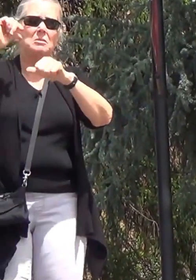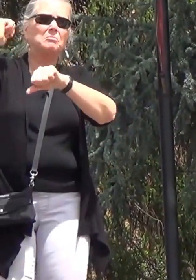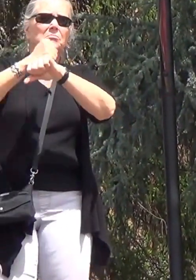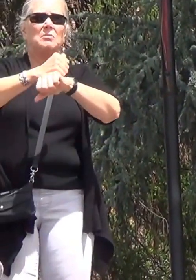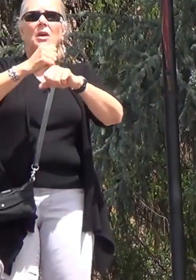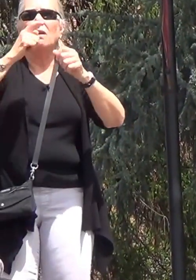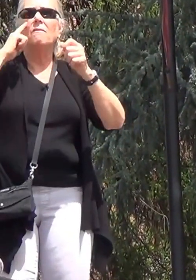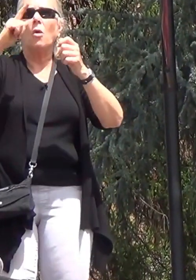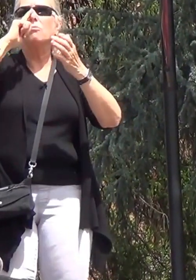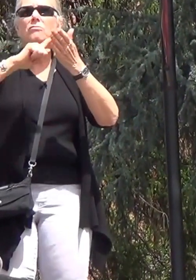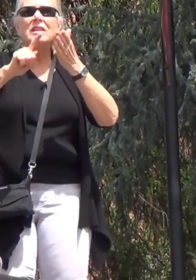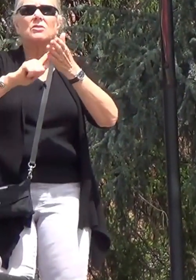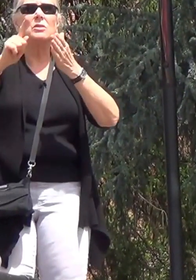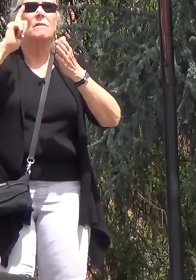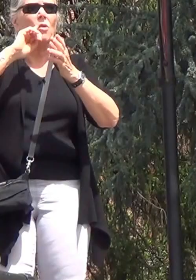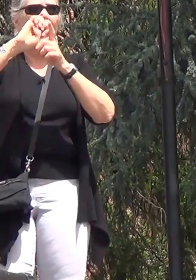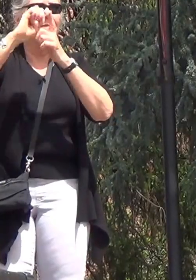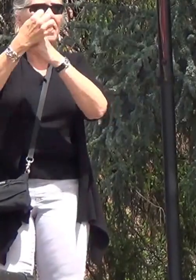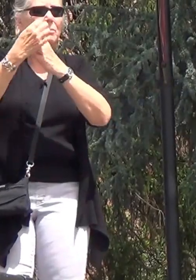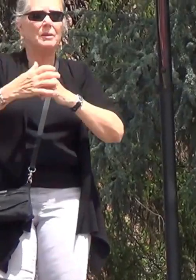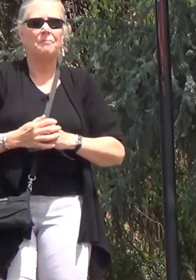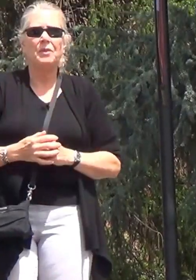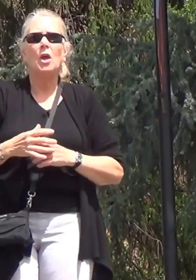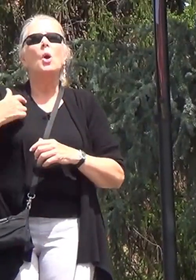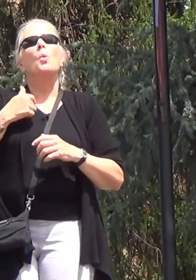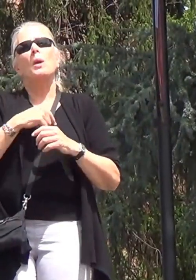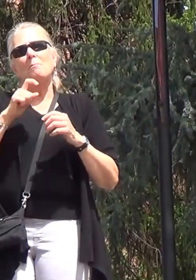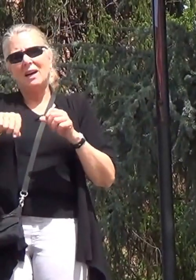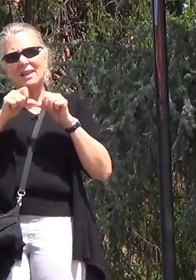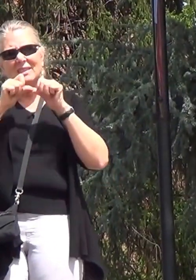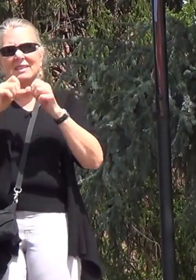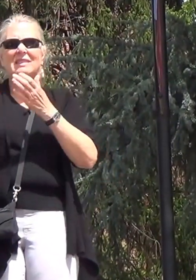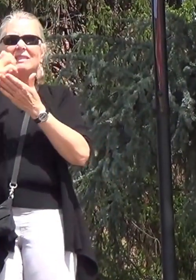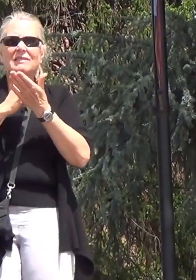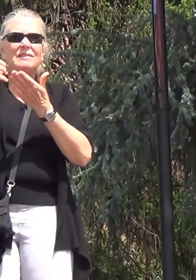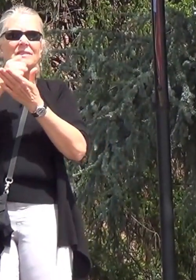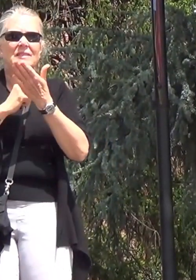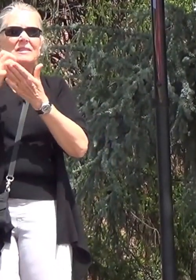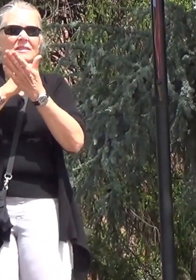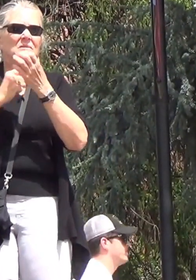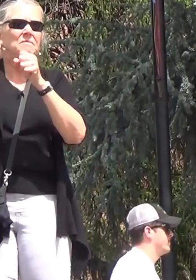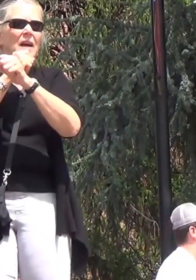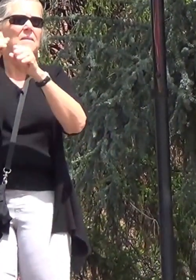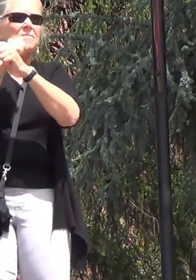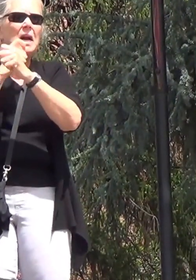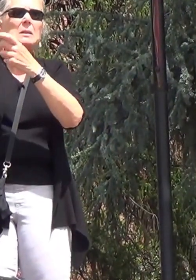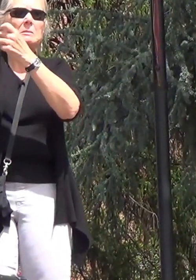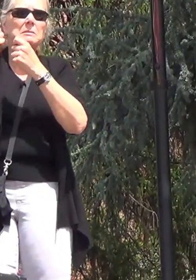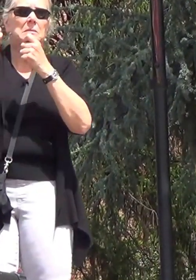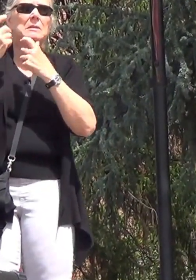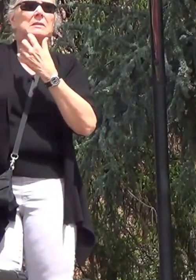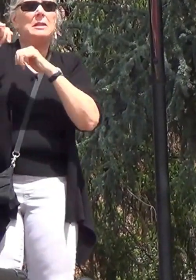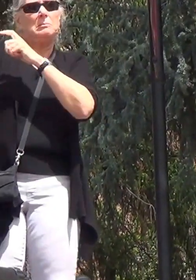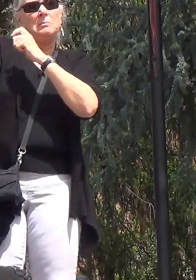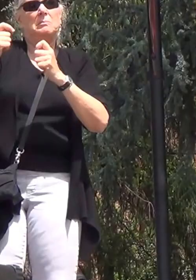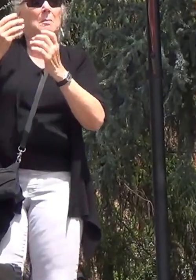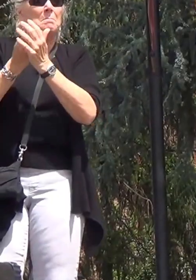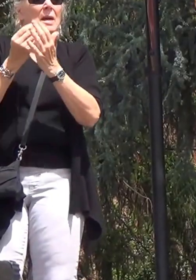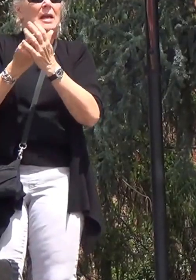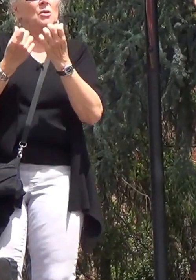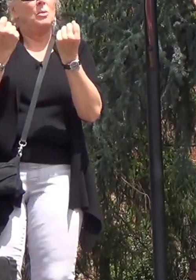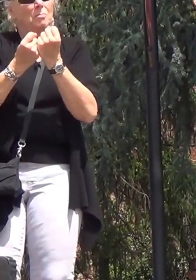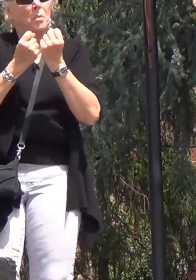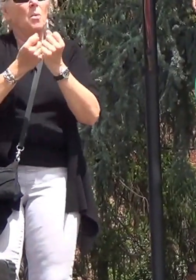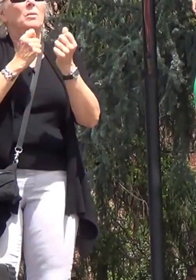environmental research. We must continue to fight for the funding of these agencies and many other crucial agencies that work